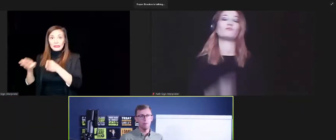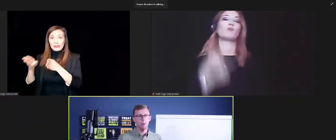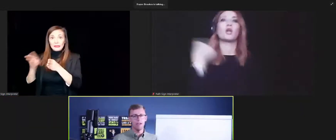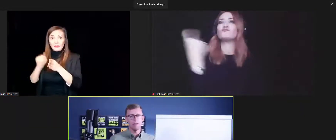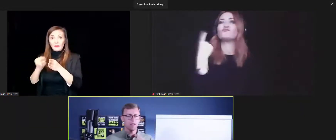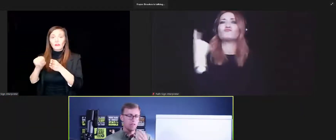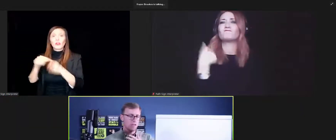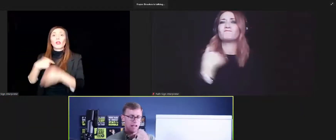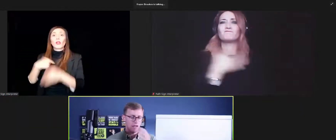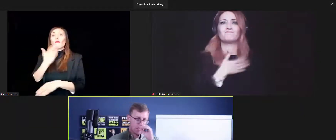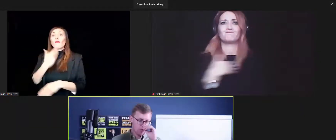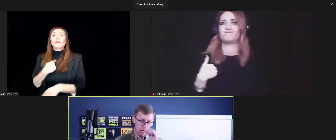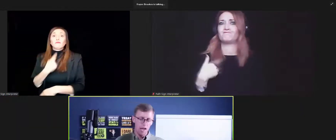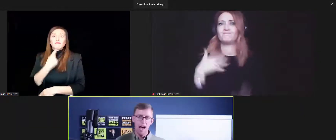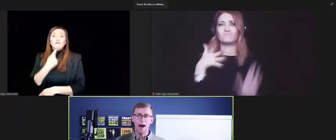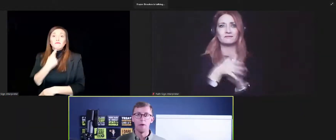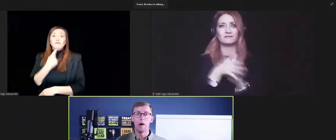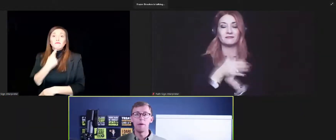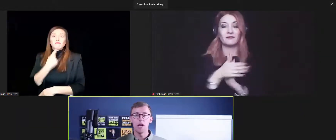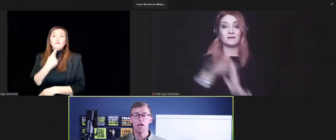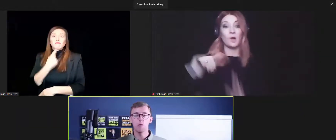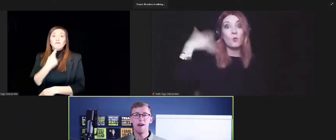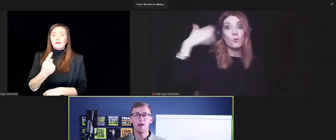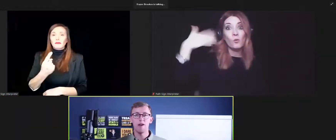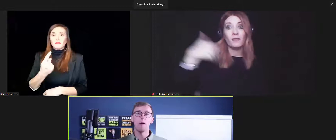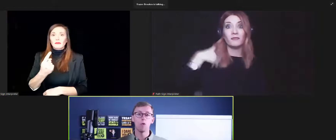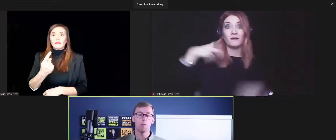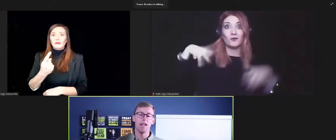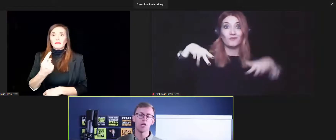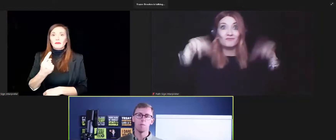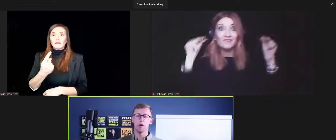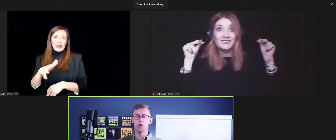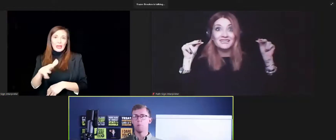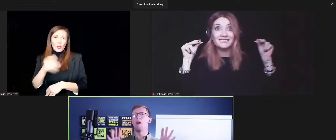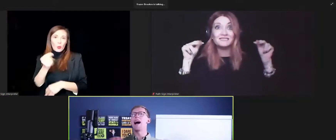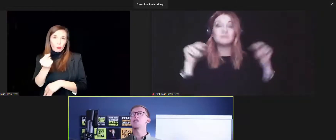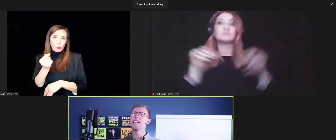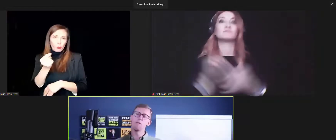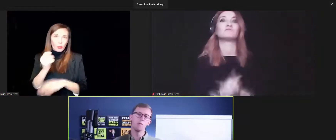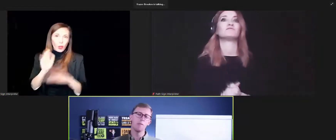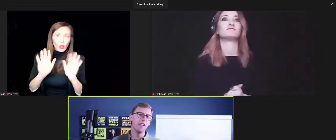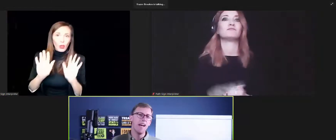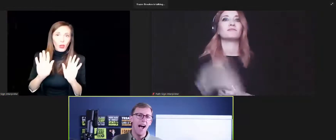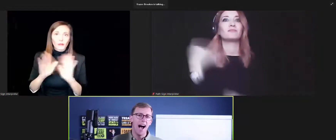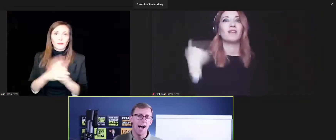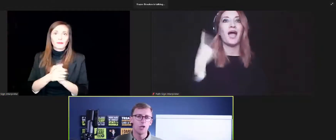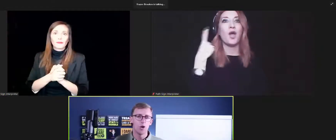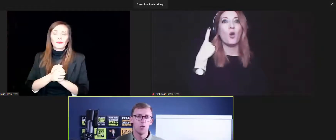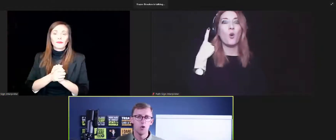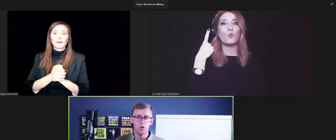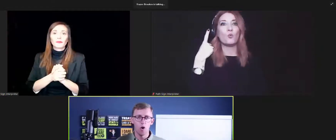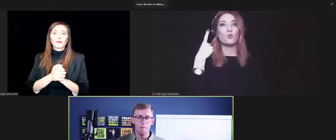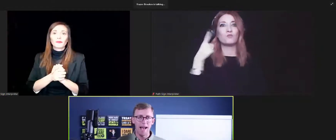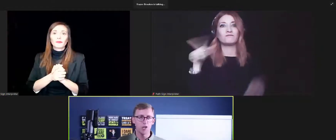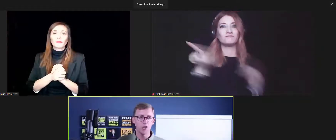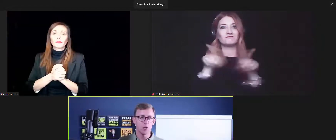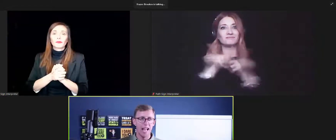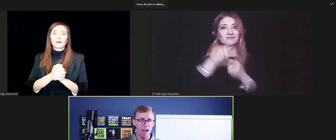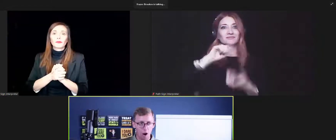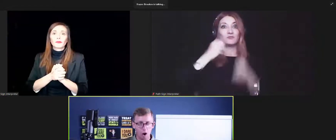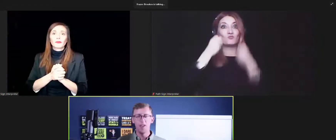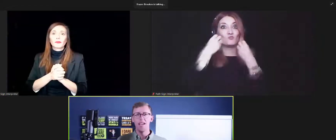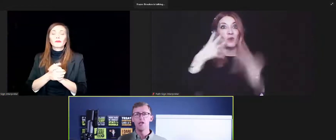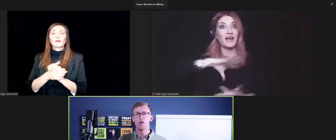with this last session, there will be a special announcement, a surprise announcement. So do your best to